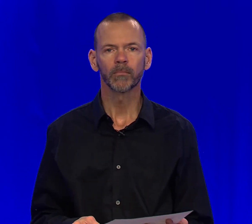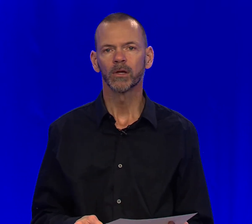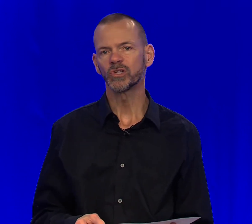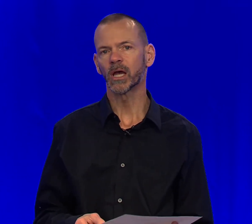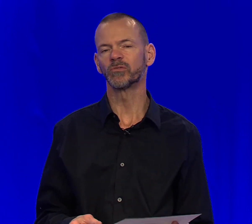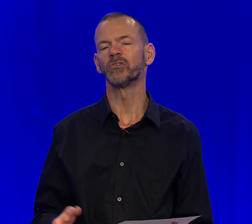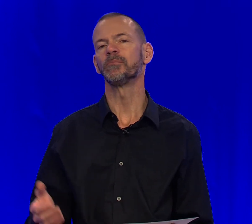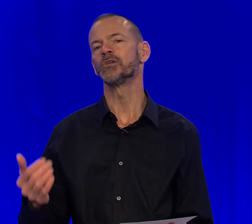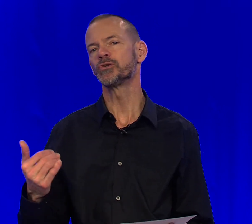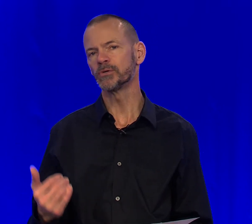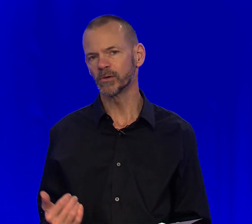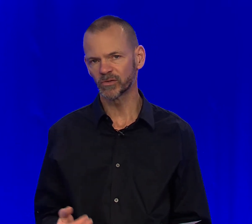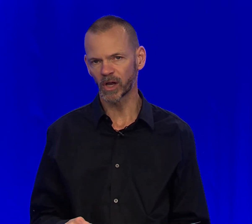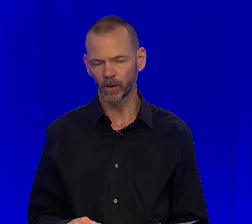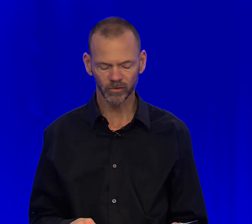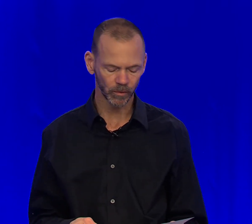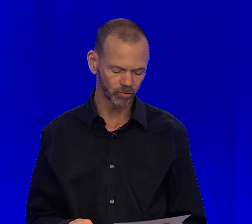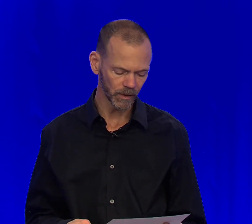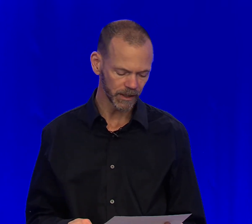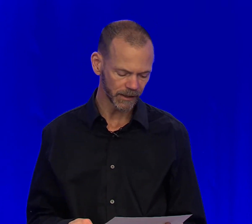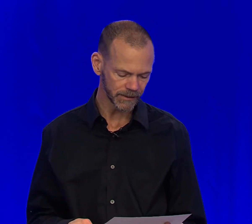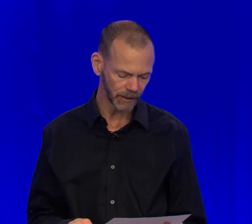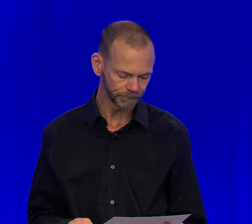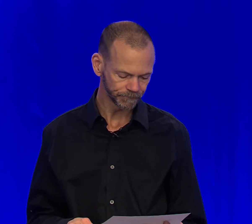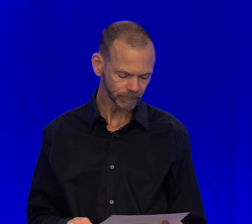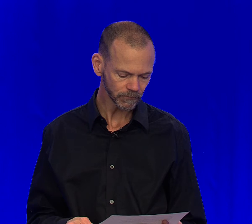She comes into me 2 years ago, so in 2019.